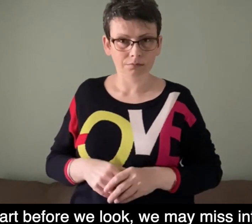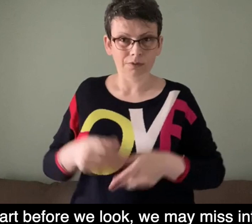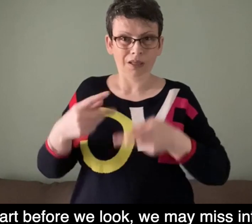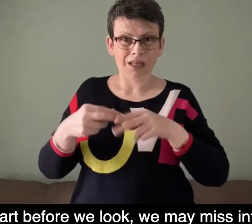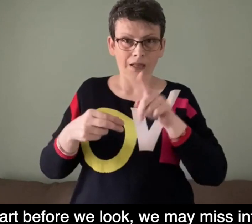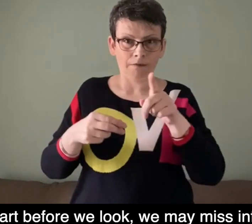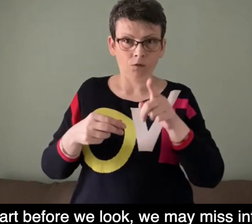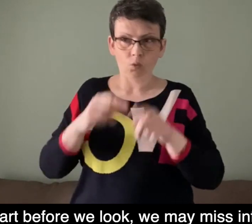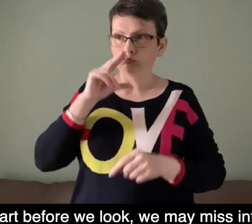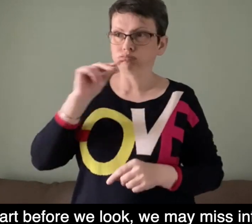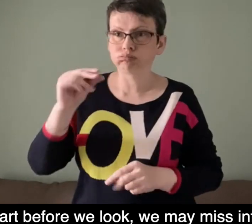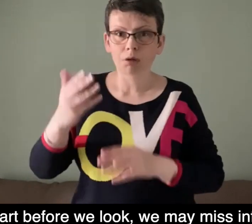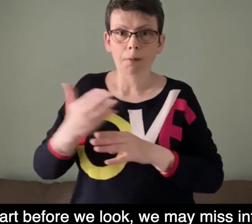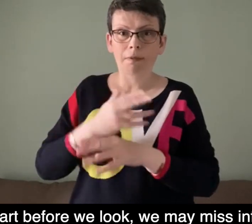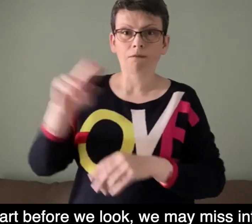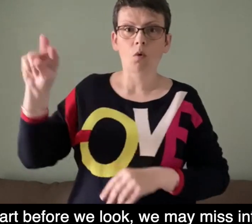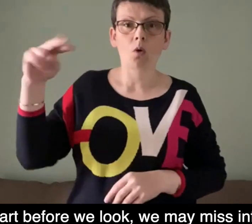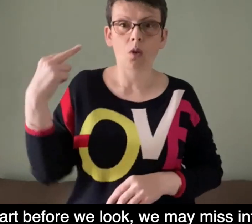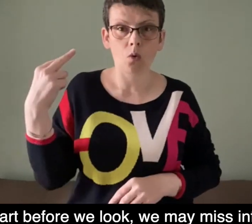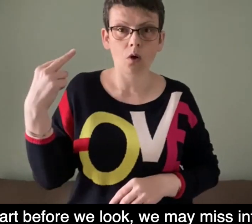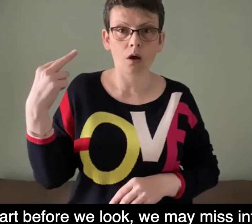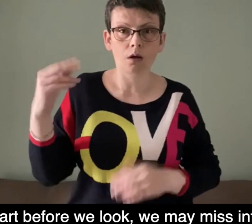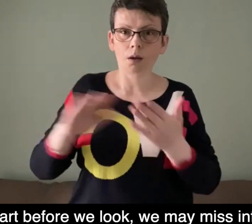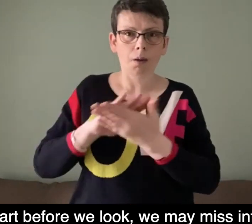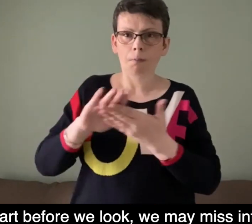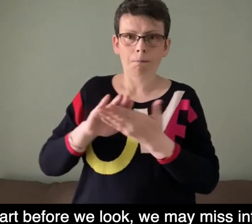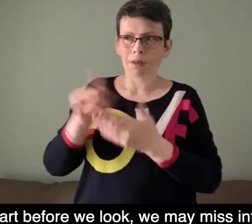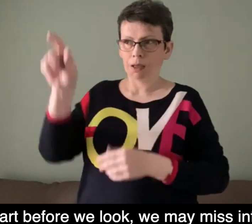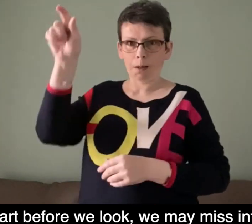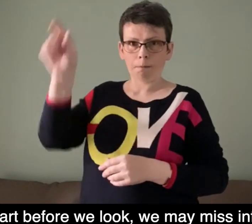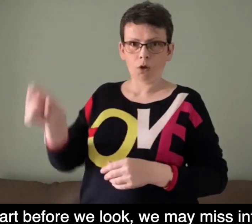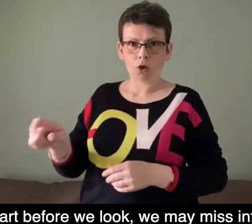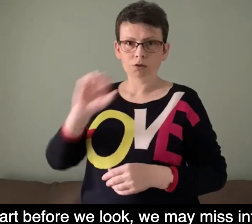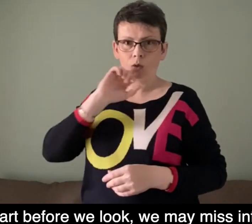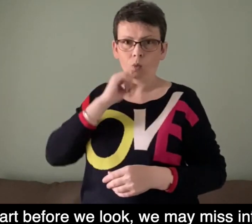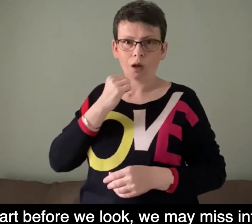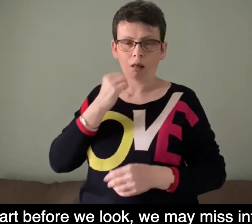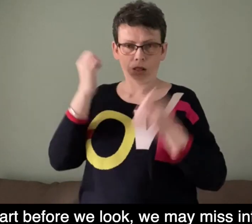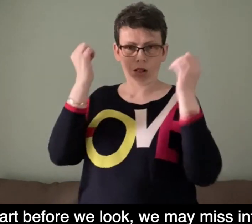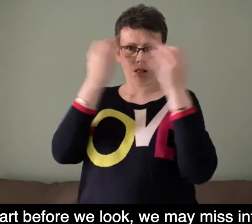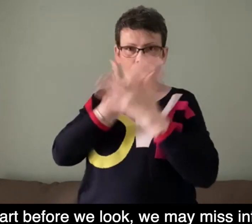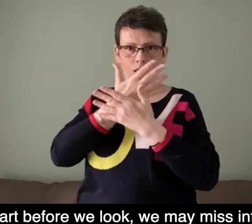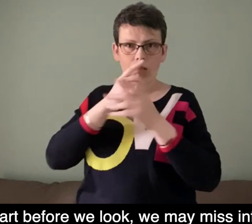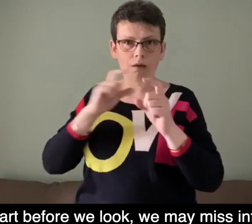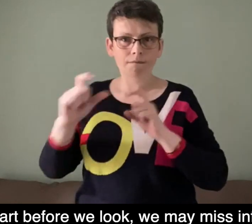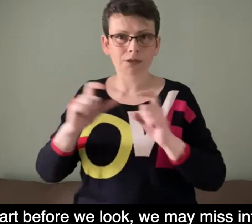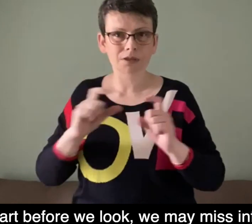If you start before we look, we may miss information which can make a conversation very